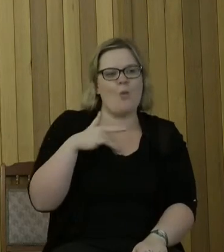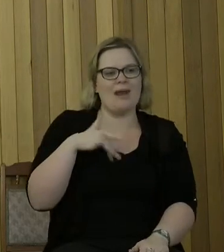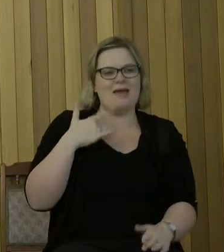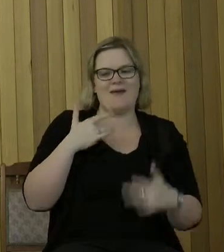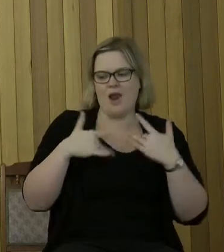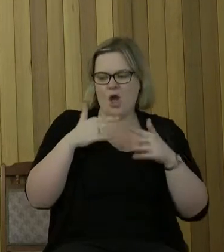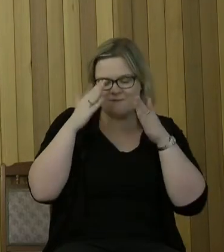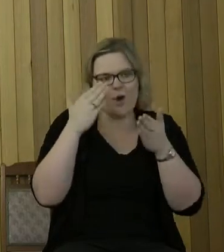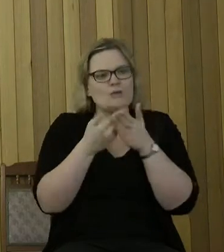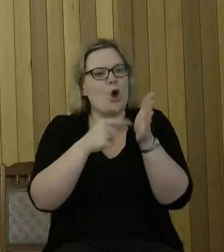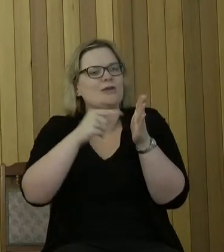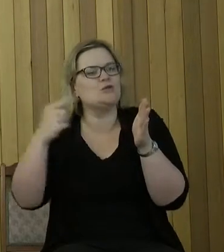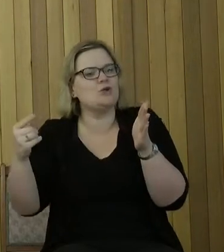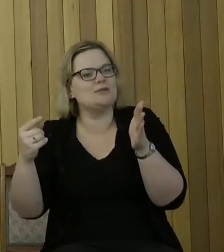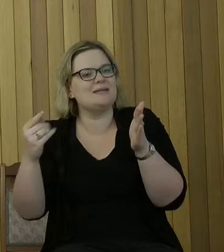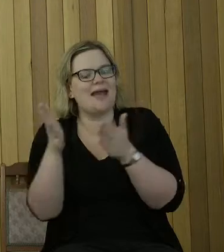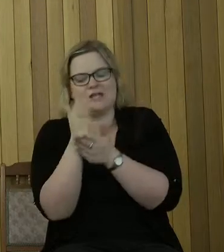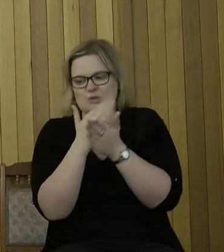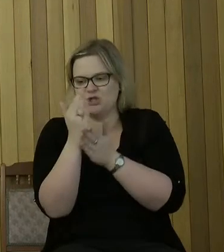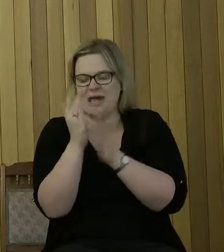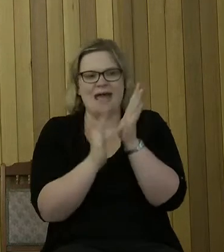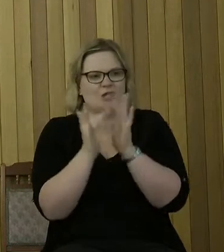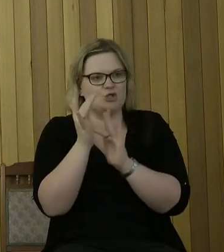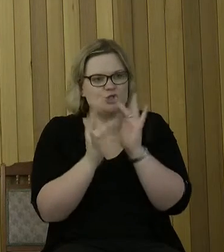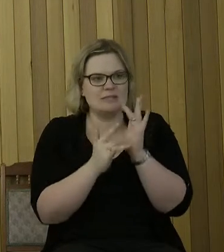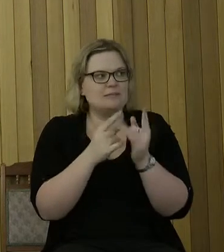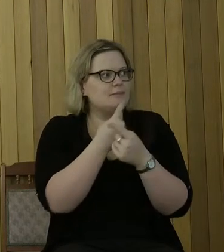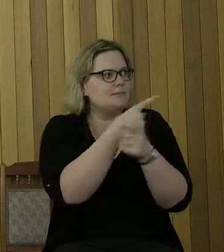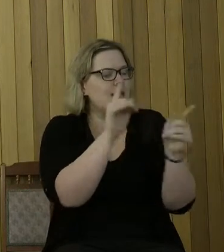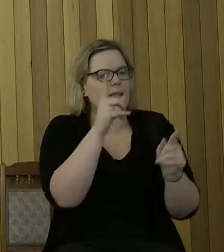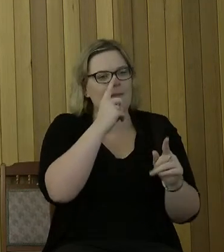on eternity, sharing Jesus Christ with those around us.